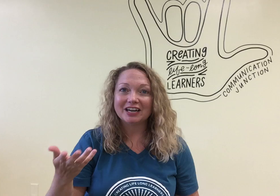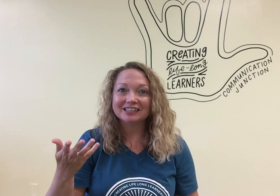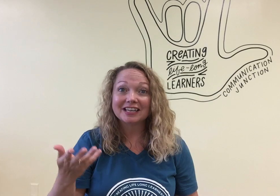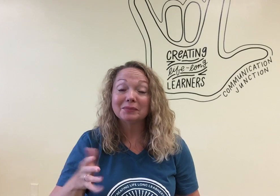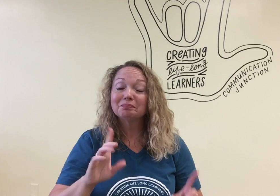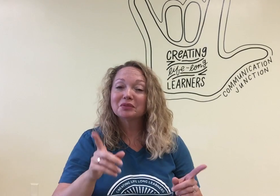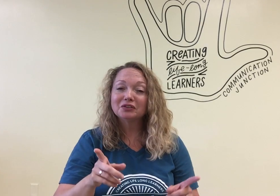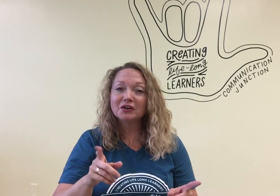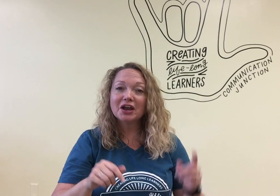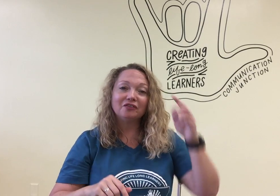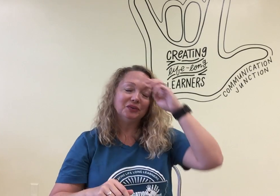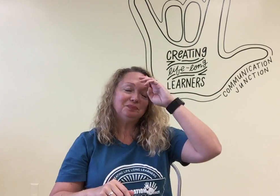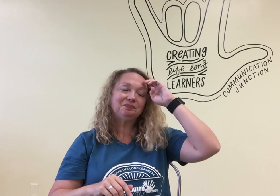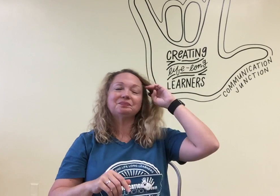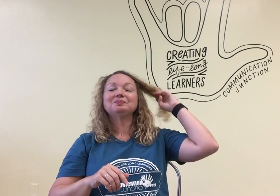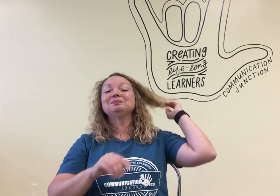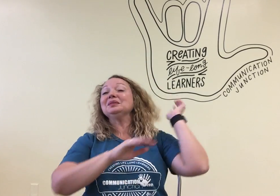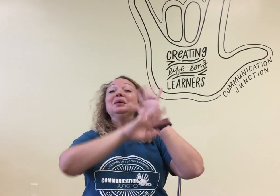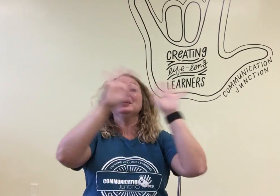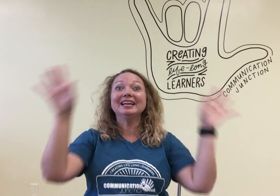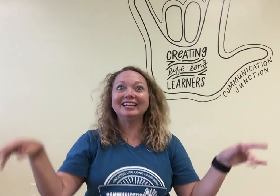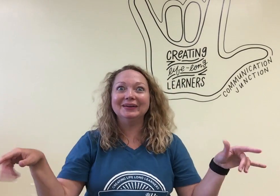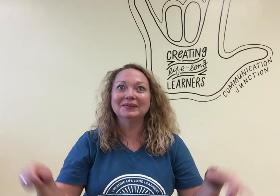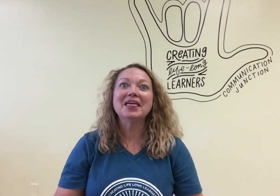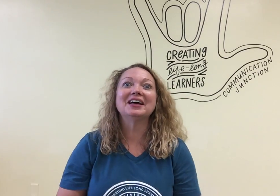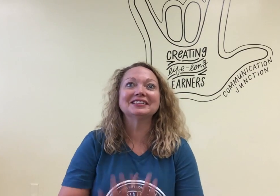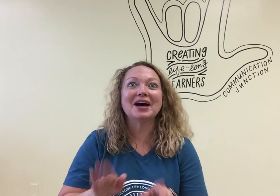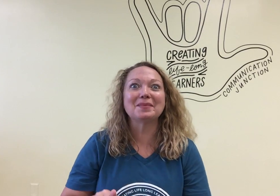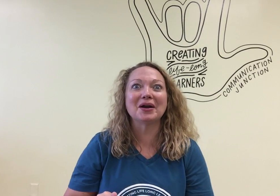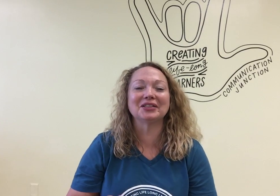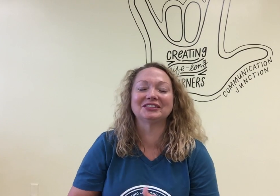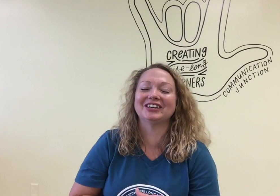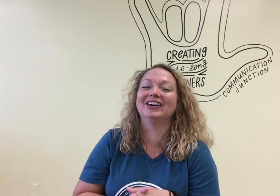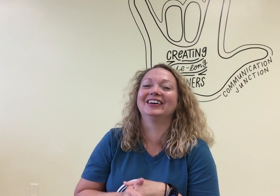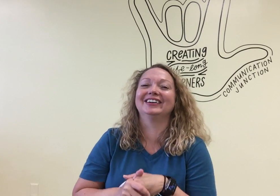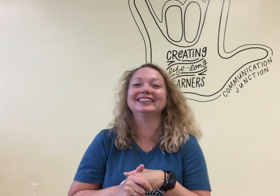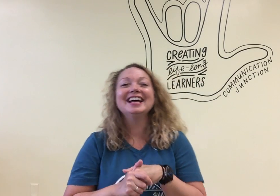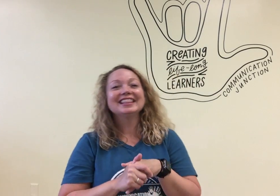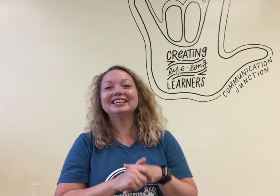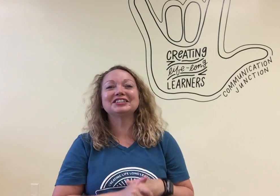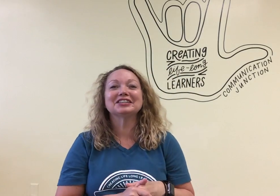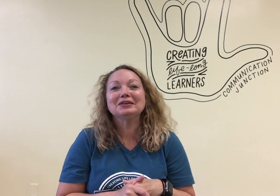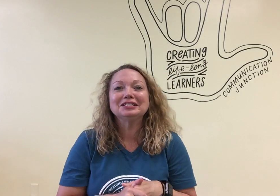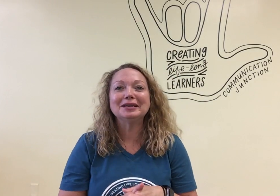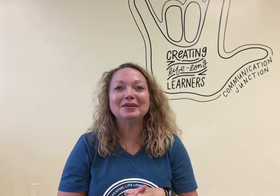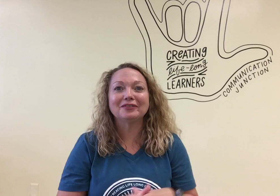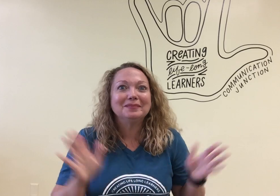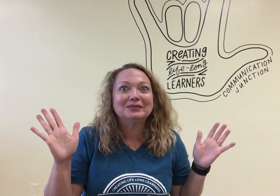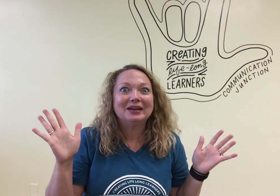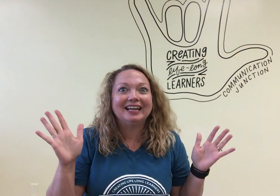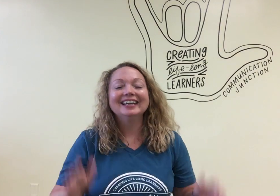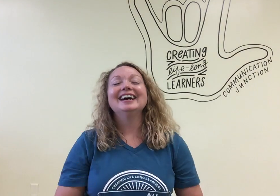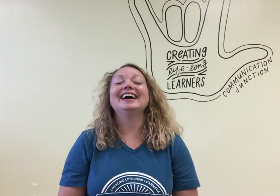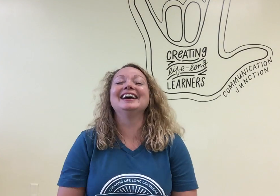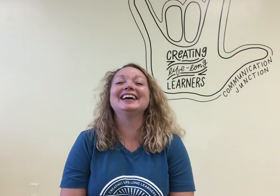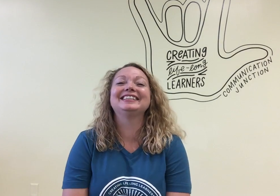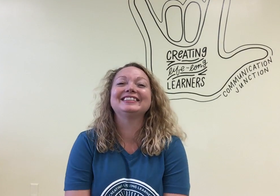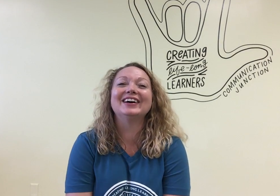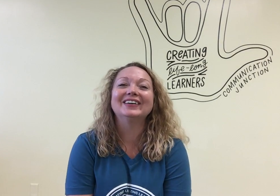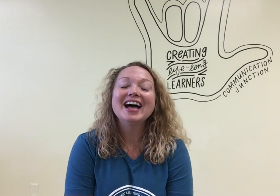to say. It's very helpful. But anywho, that is not a part of the song. That's just a little tidbit from Miss Whitney. So